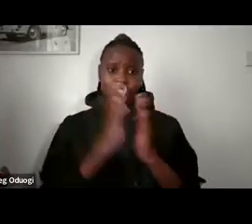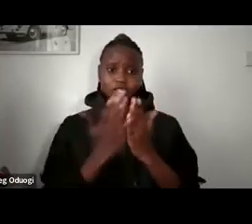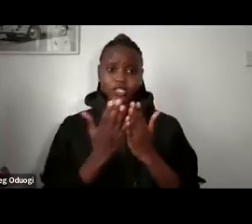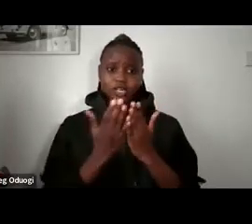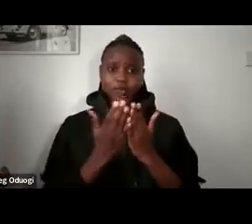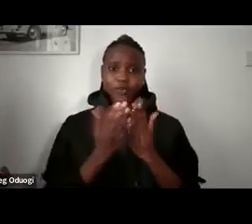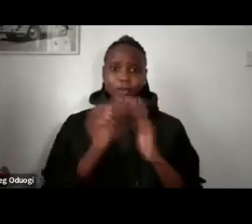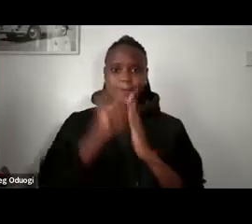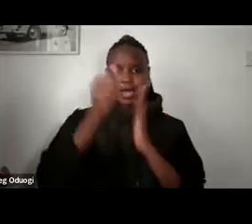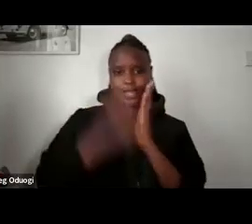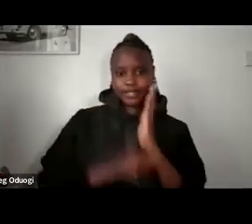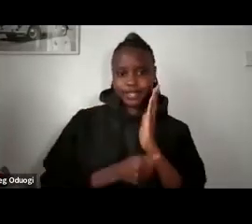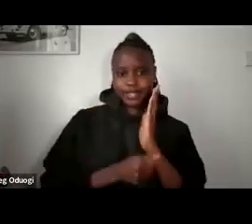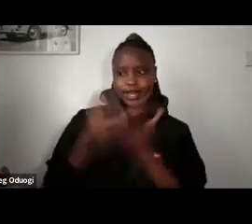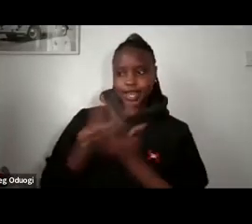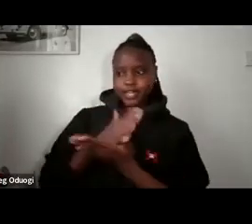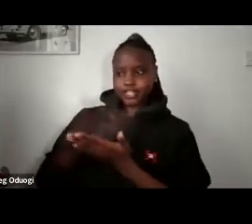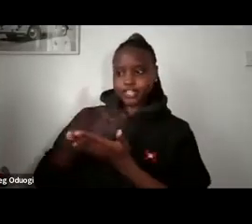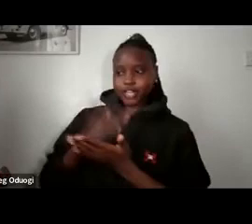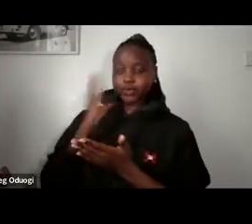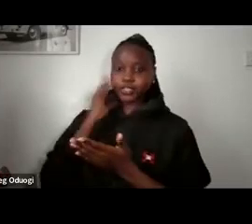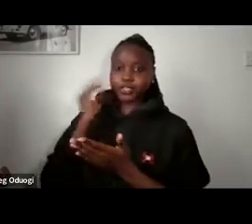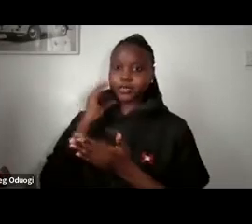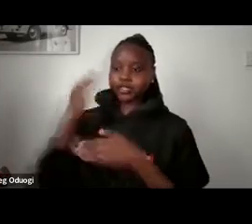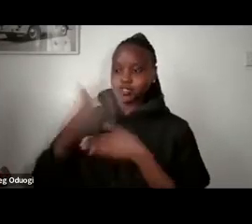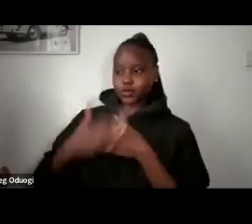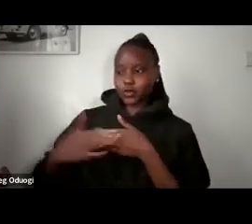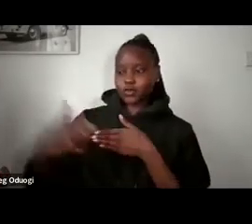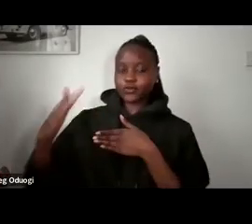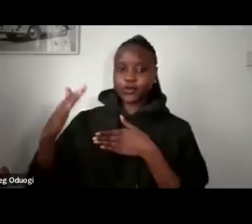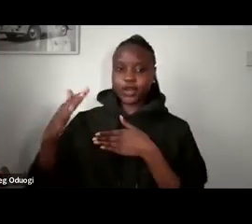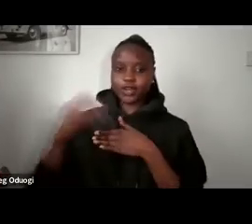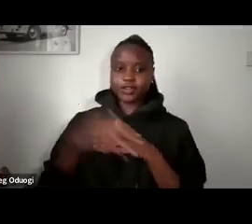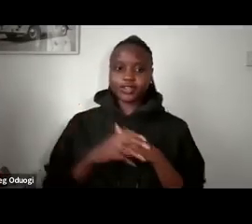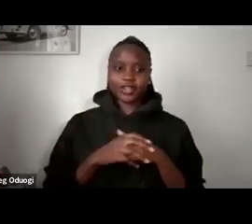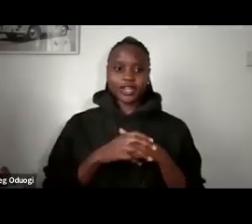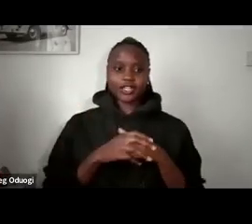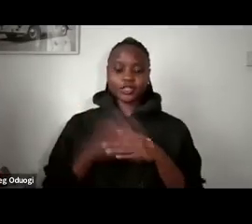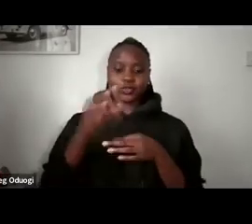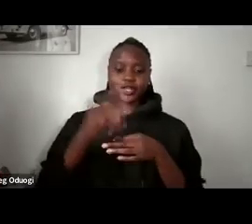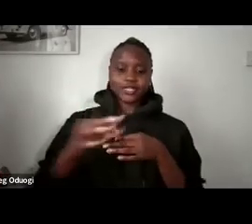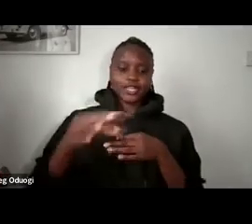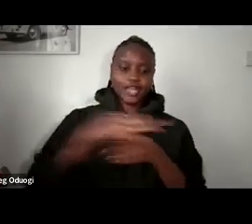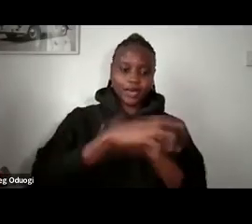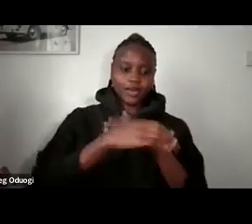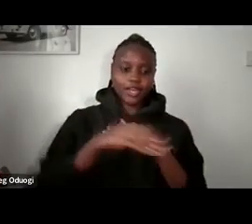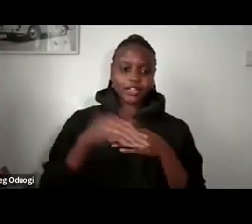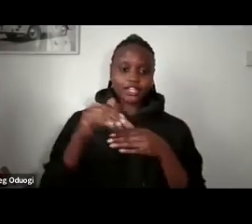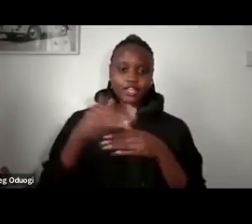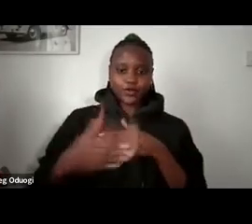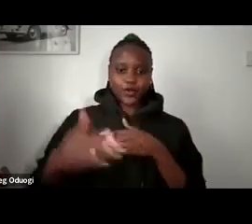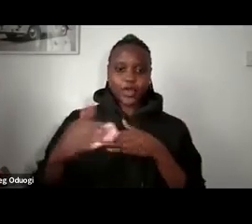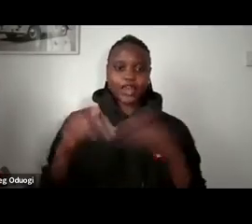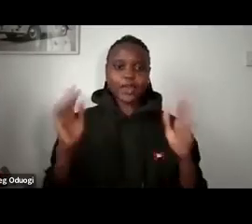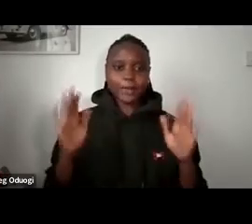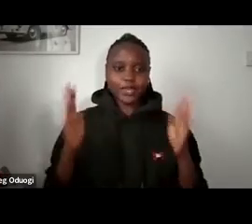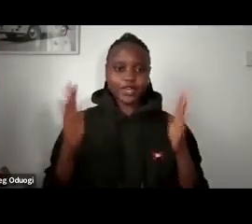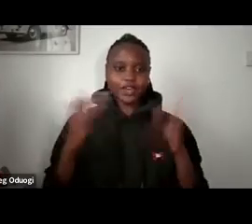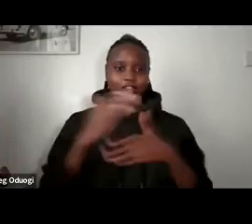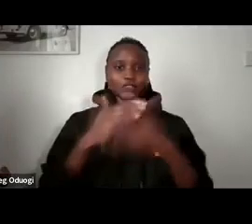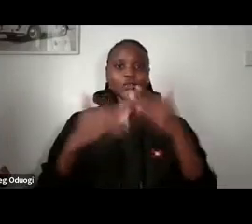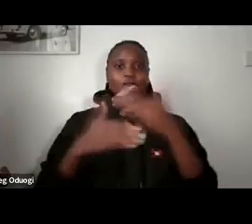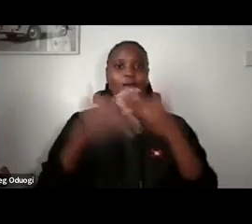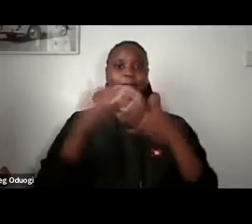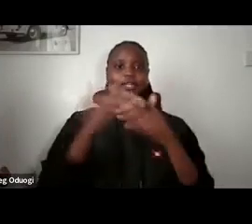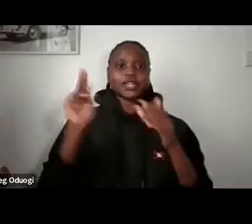those experiences going forward and it can take our country forward. Be encouraged. We are building a Kenya that we are proud